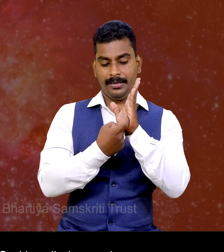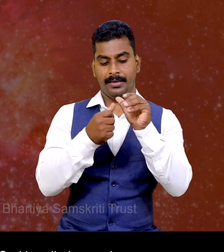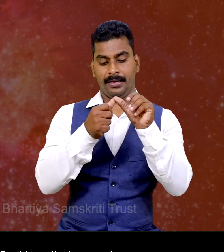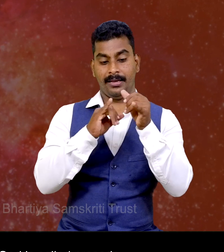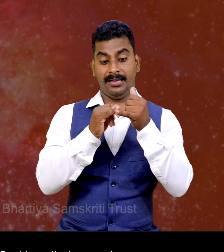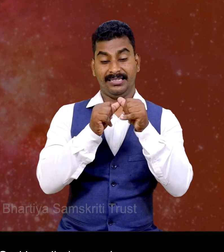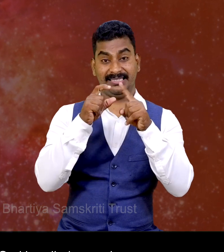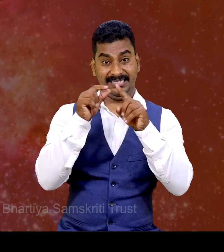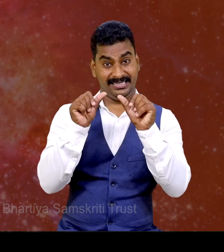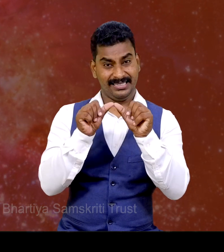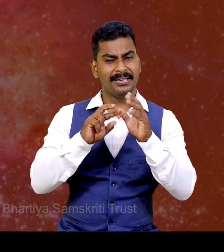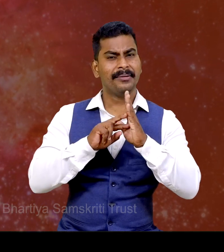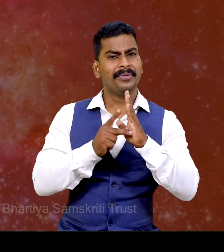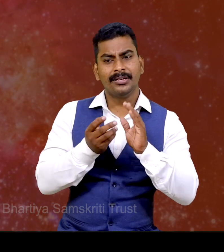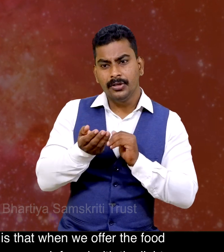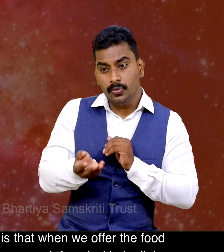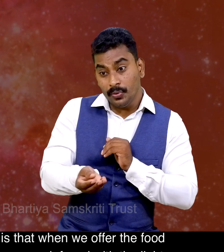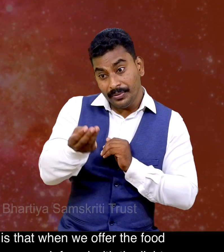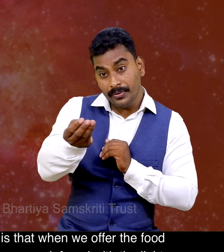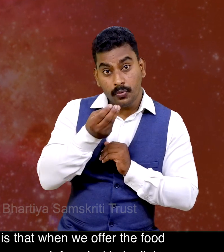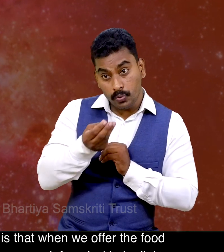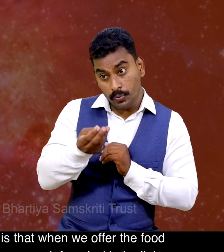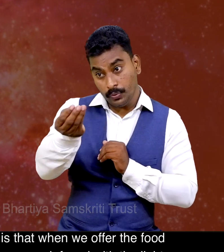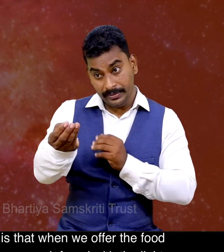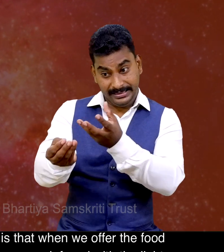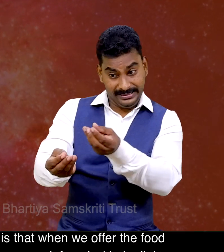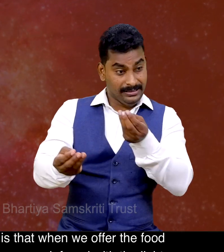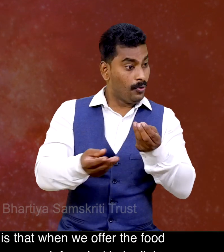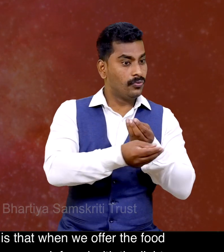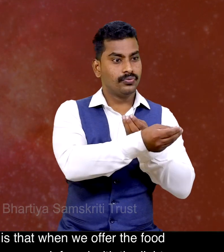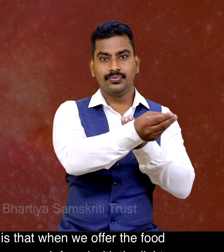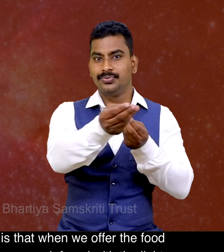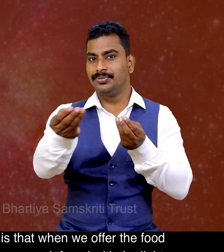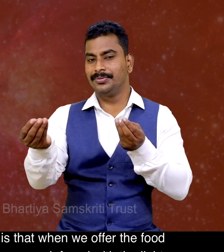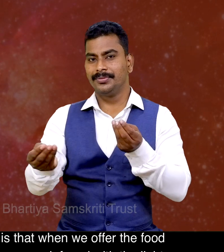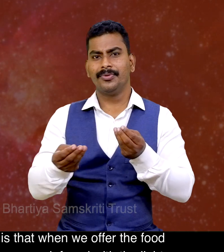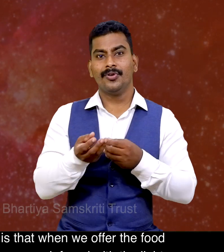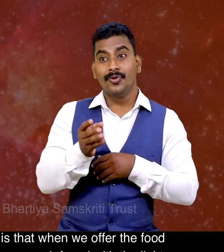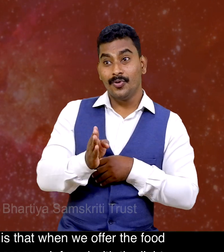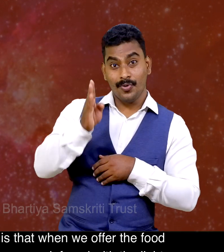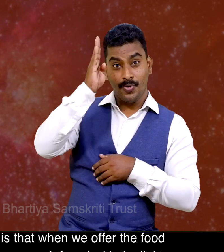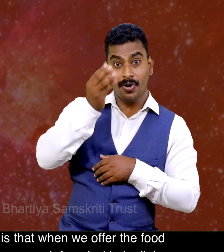as prasada. The belief is that when we offer the food to God, it